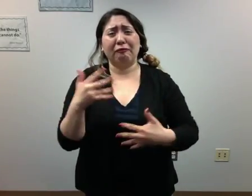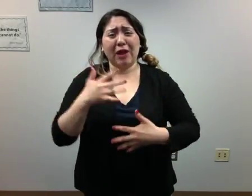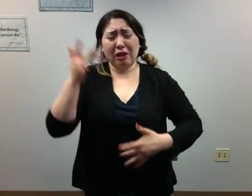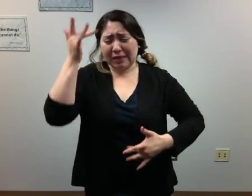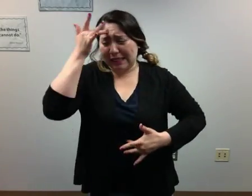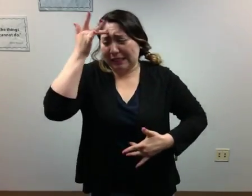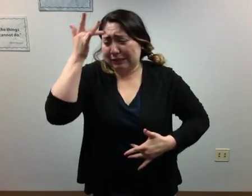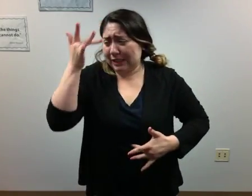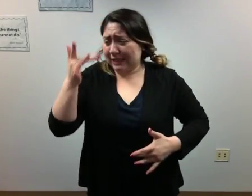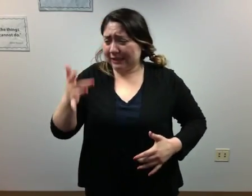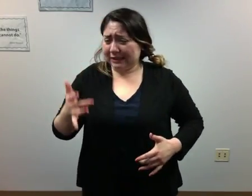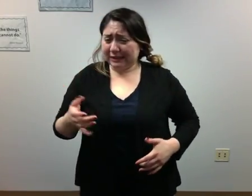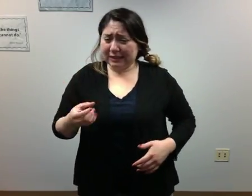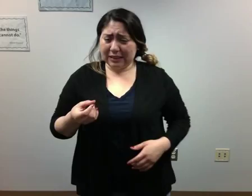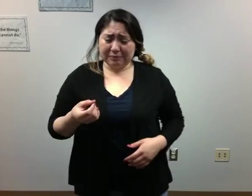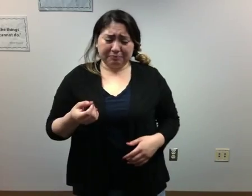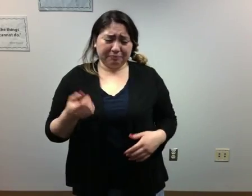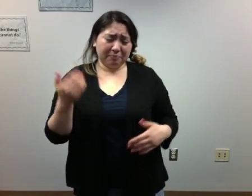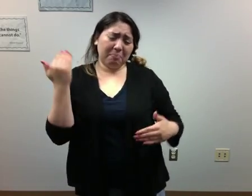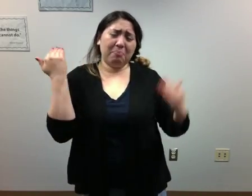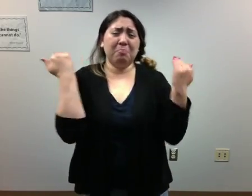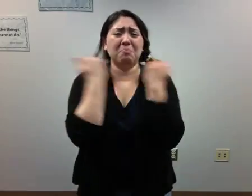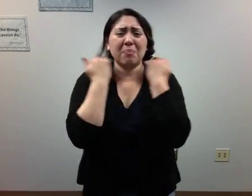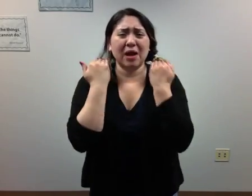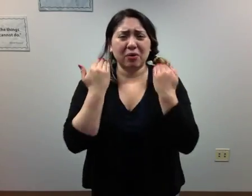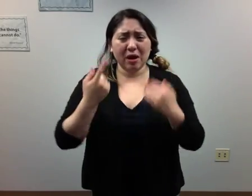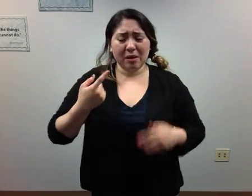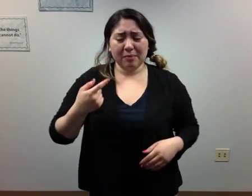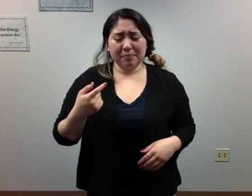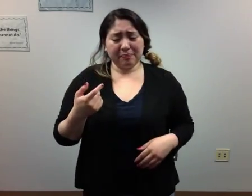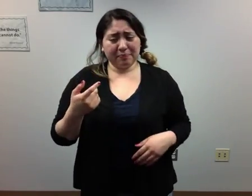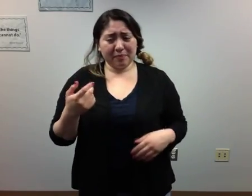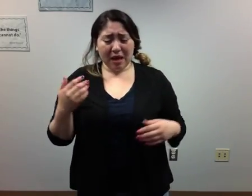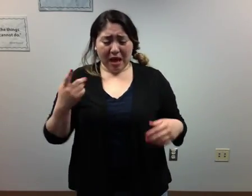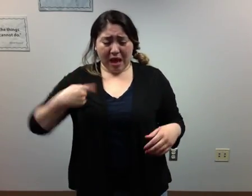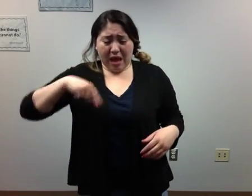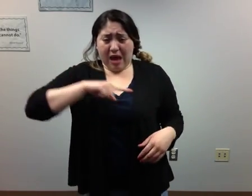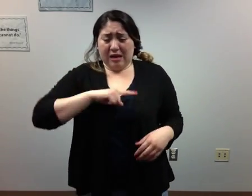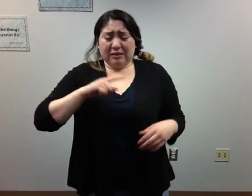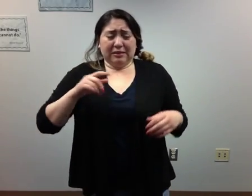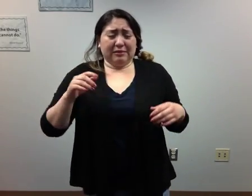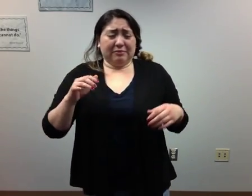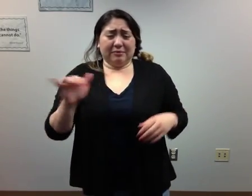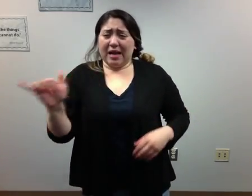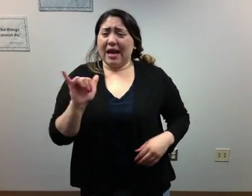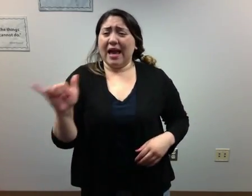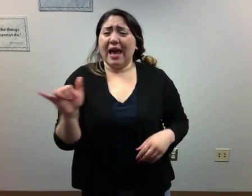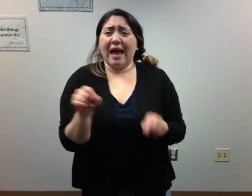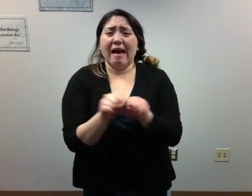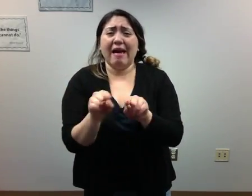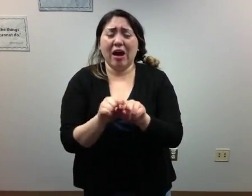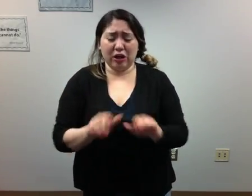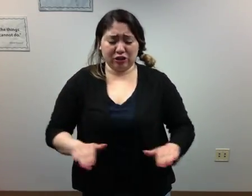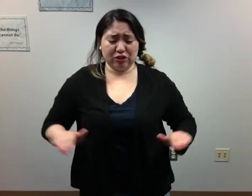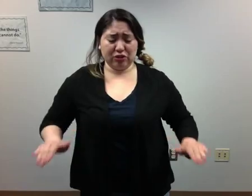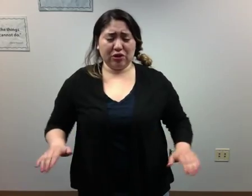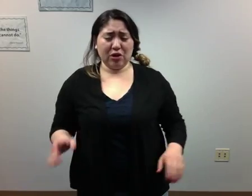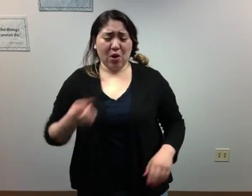going to bankrupt us and our children. We Democrats believe that America